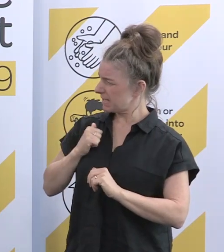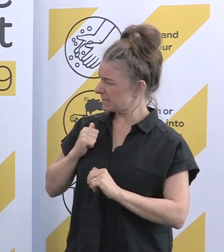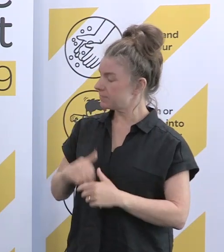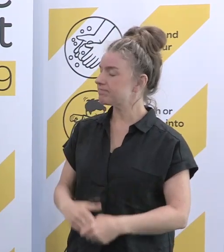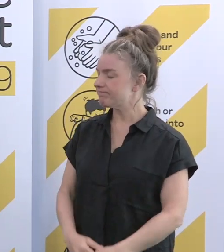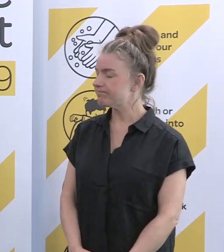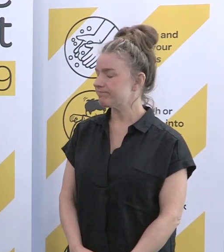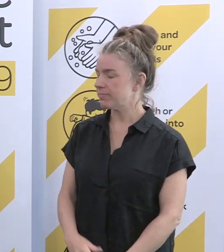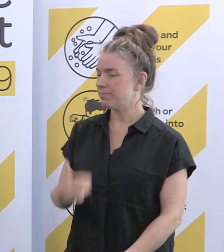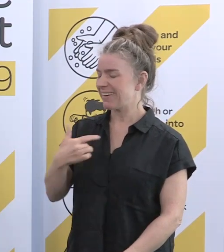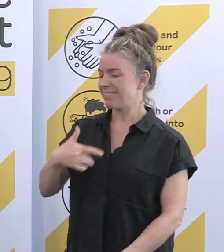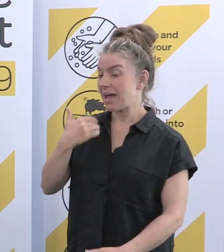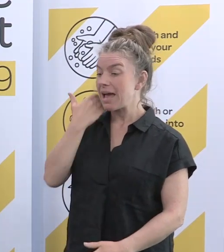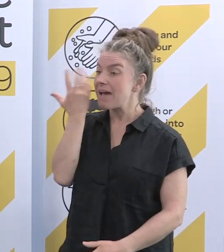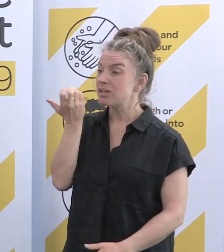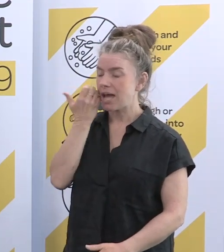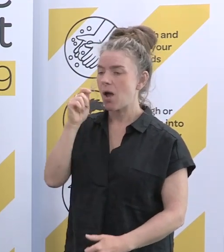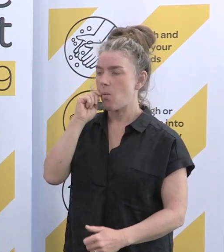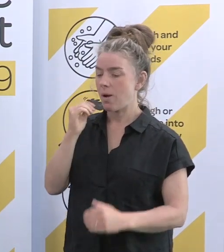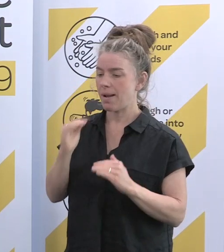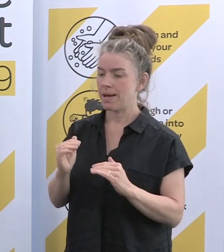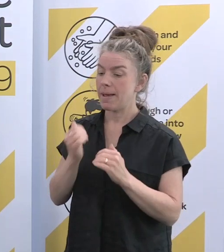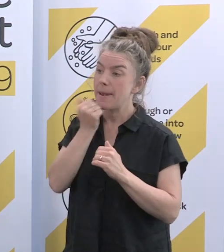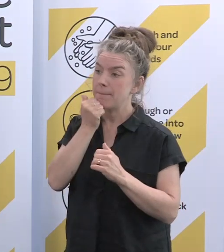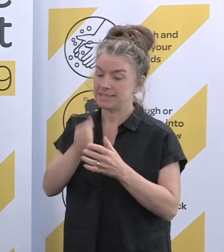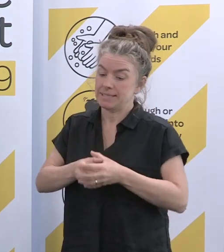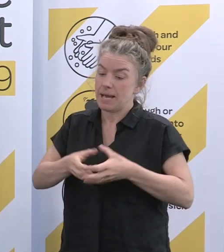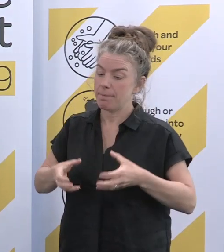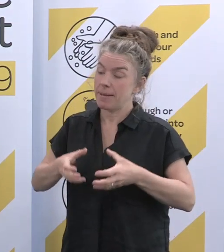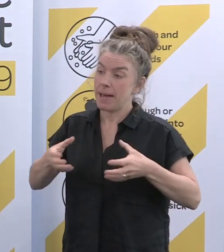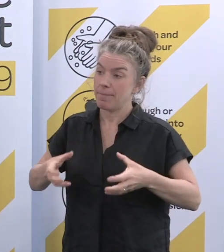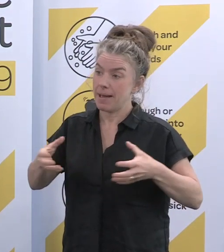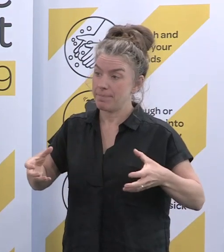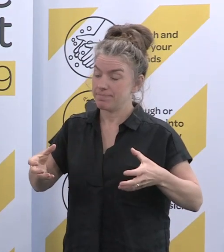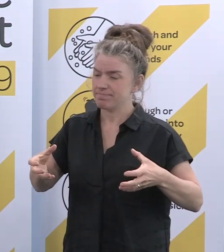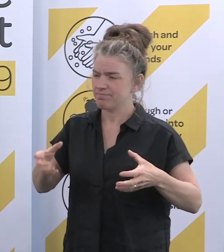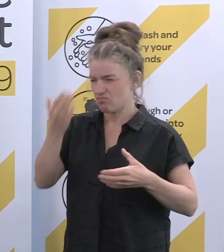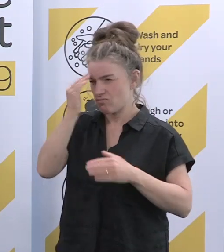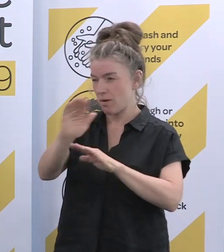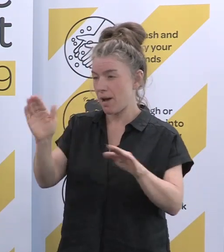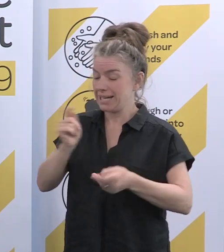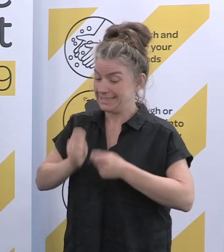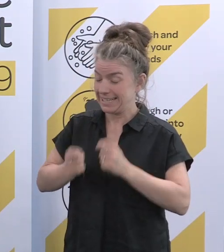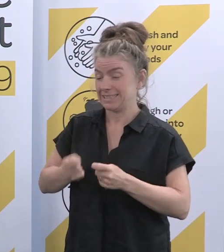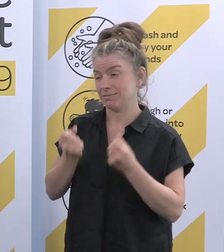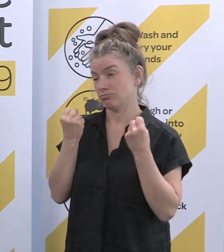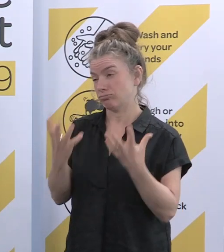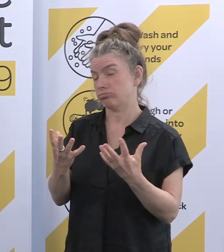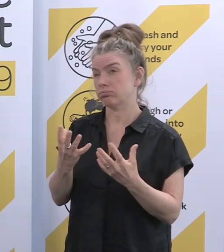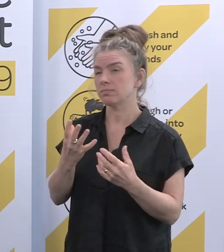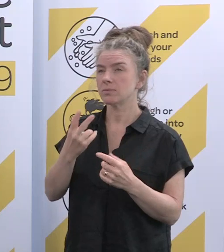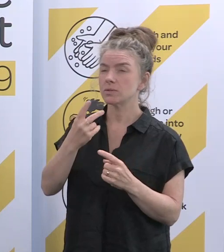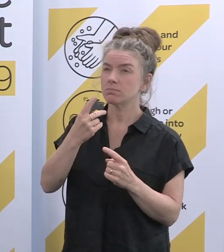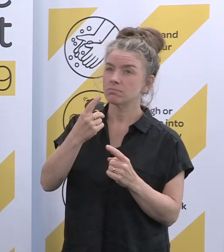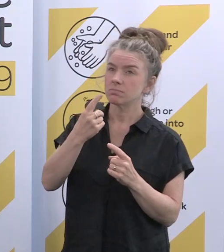to see more cases each day. And again, we're doing a lot of testing now, between 1,200 and 1,500 or 1,100